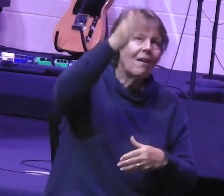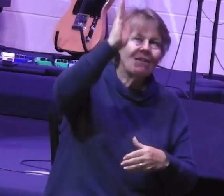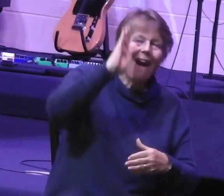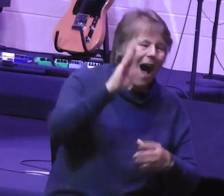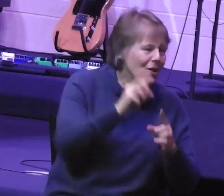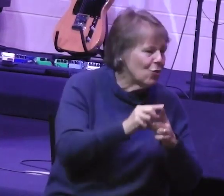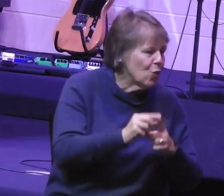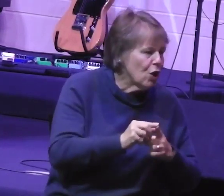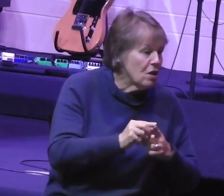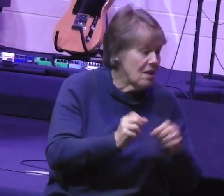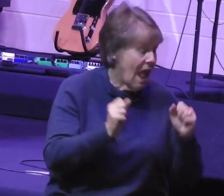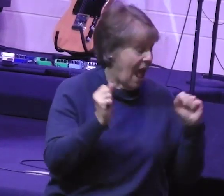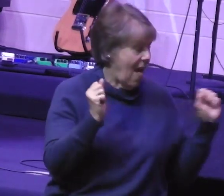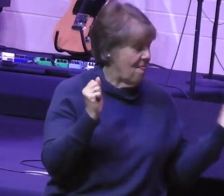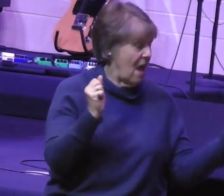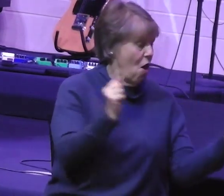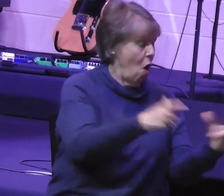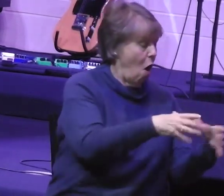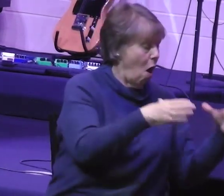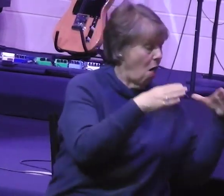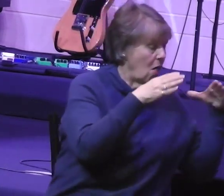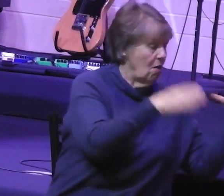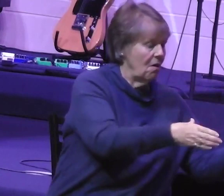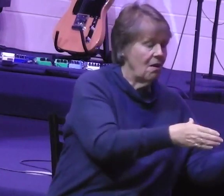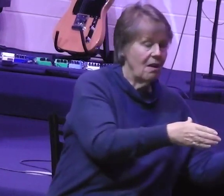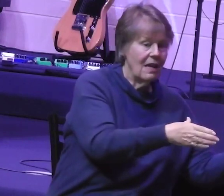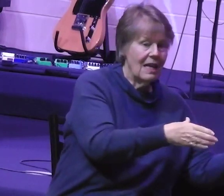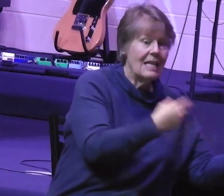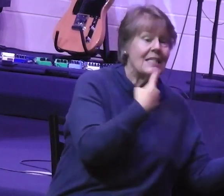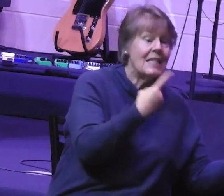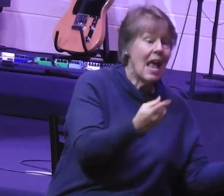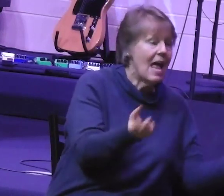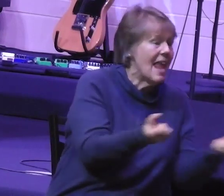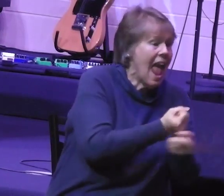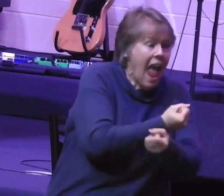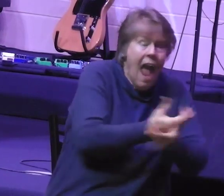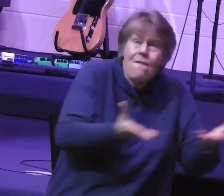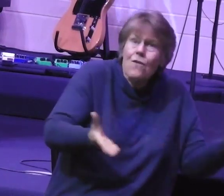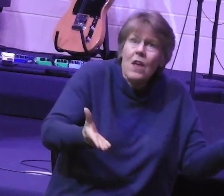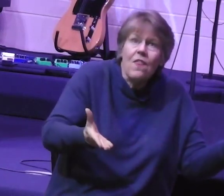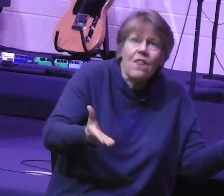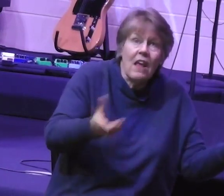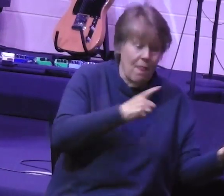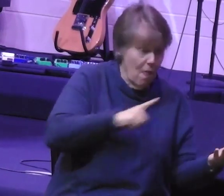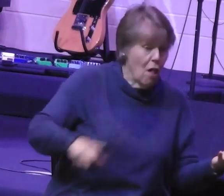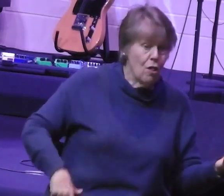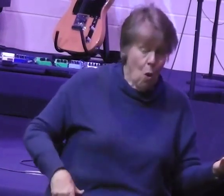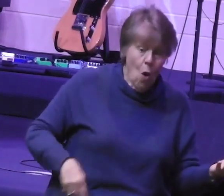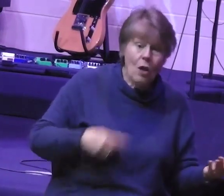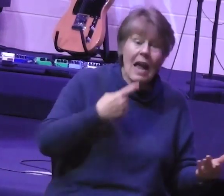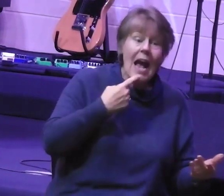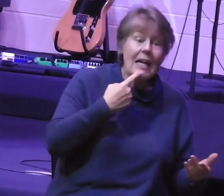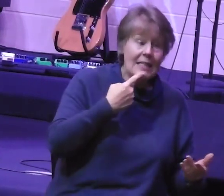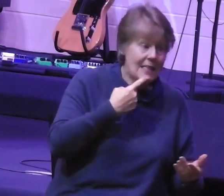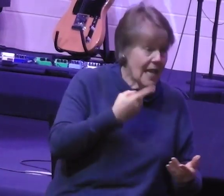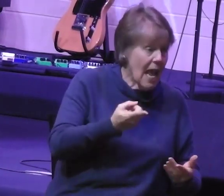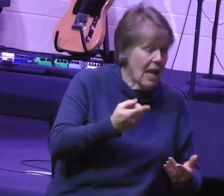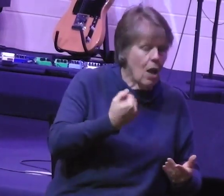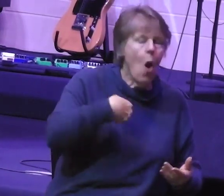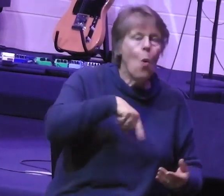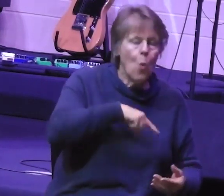with one voice. Everything the Lord has said, we